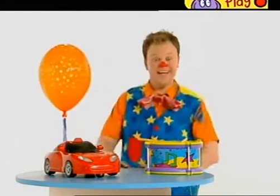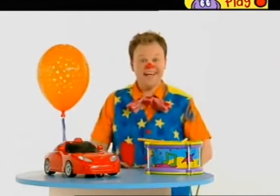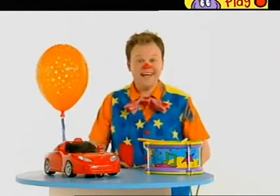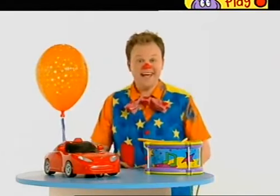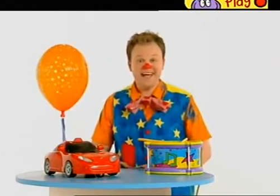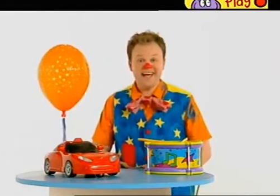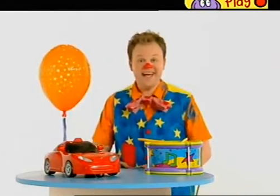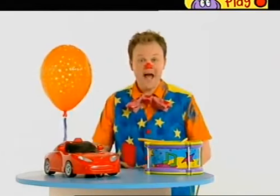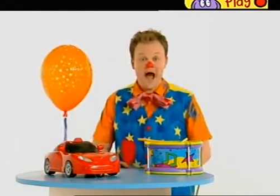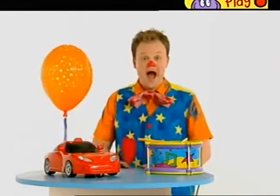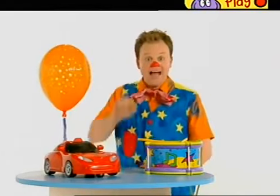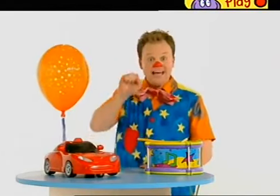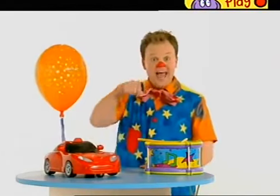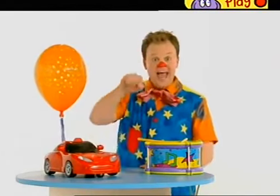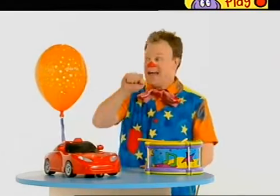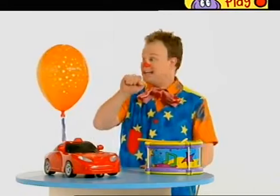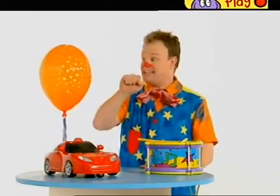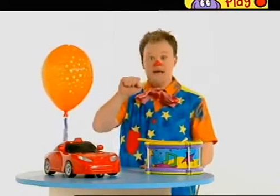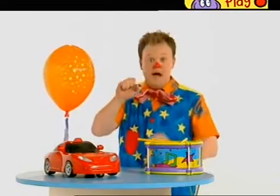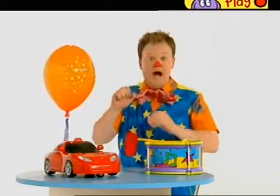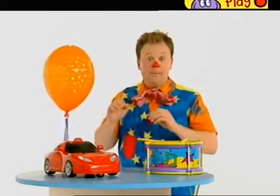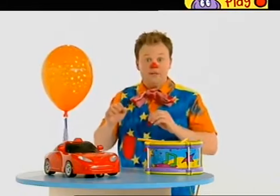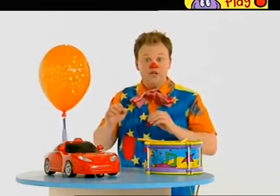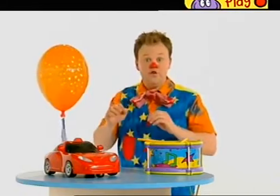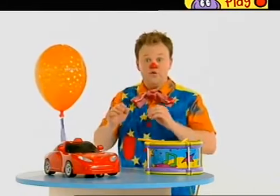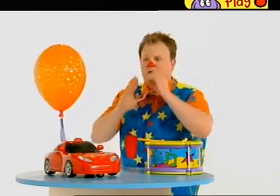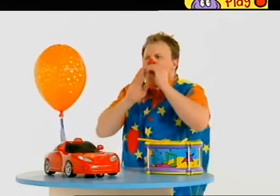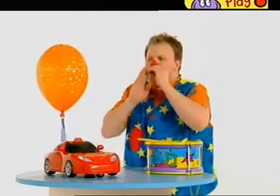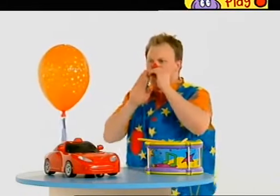A balloon, Mr. Tumble? Yes, a balloon!